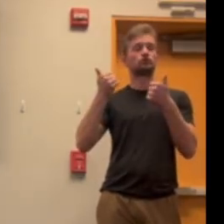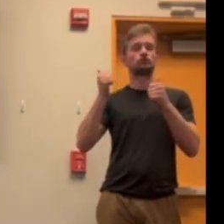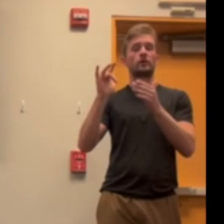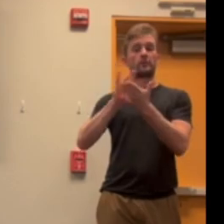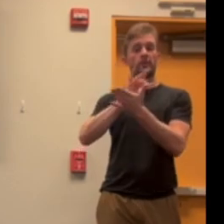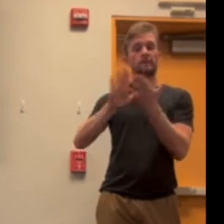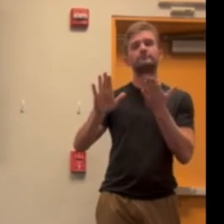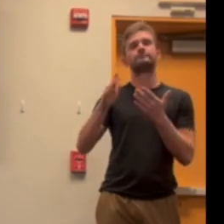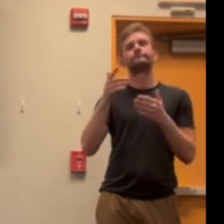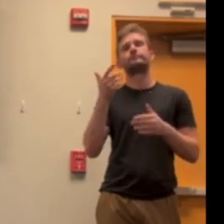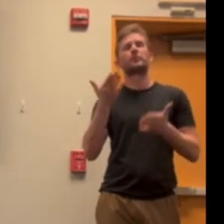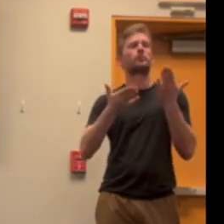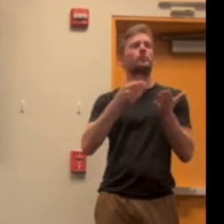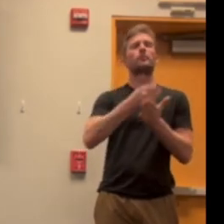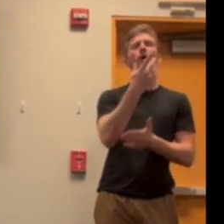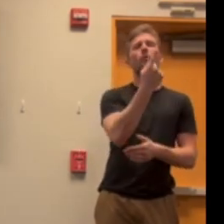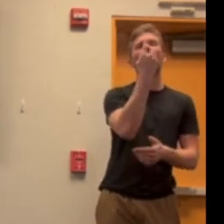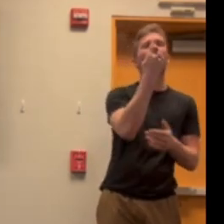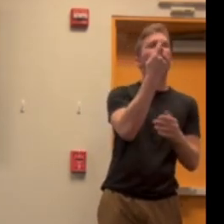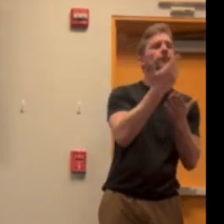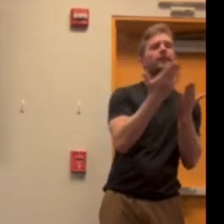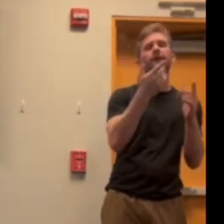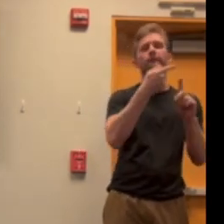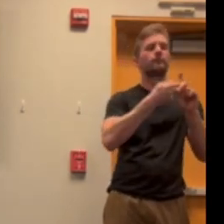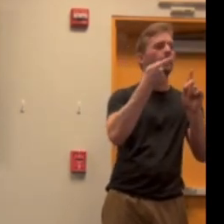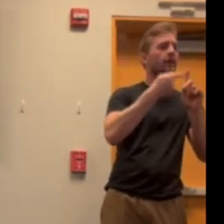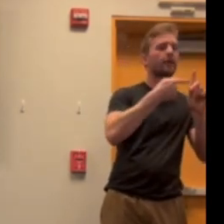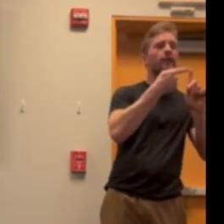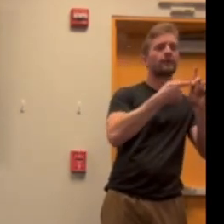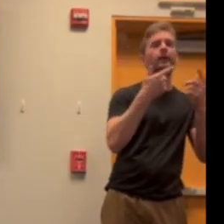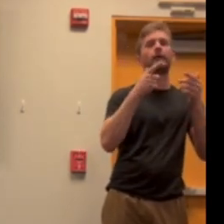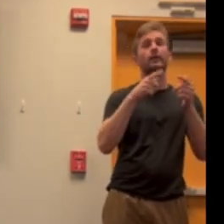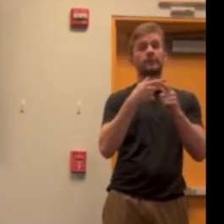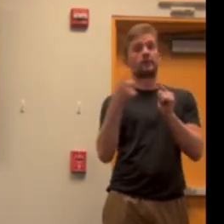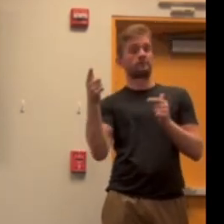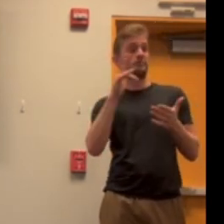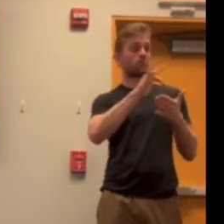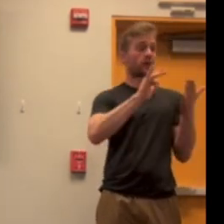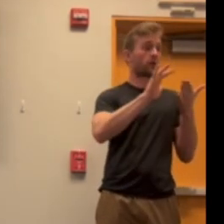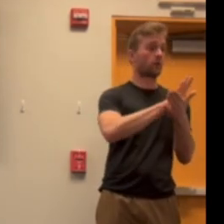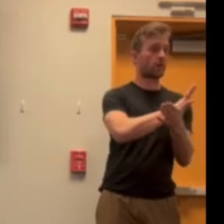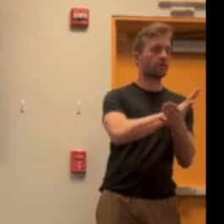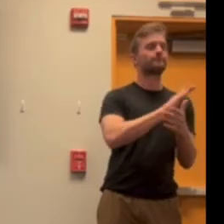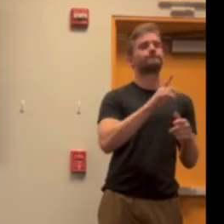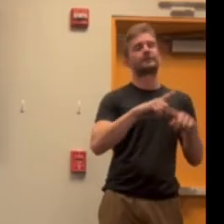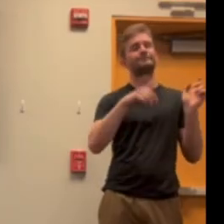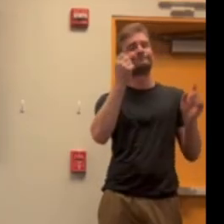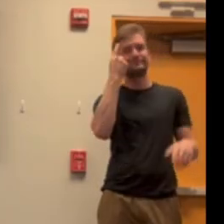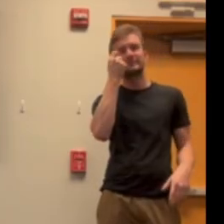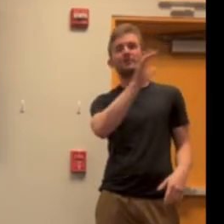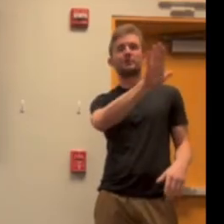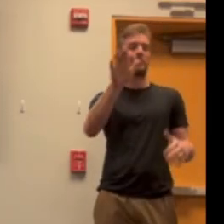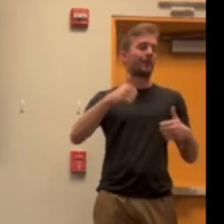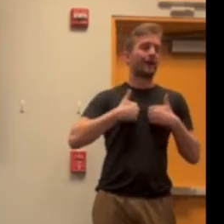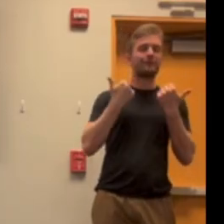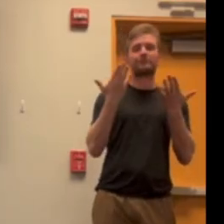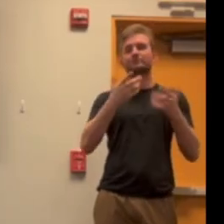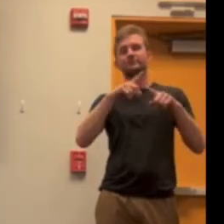off. That's really how credit cards should be. However, you can't always do that. Obviously, you're going to need to use it for other